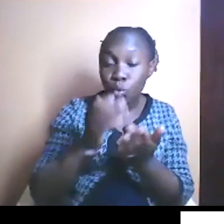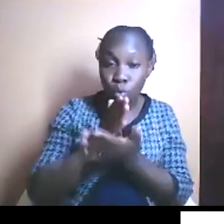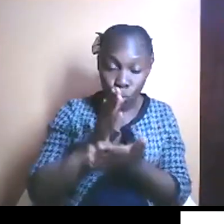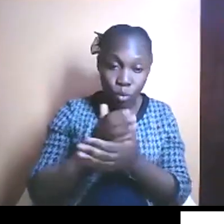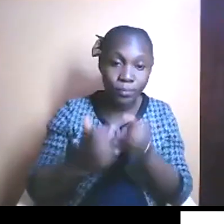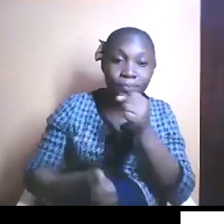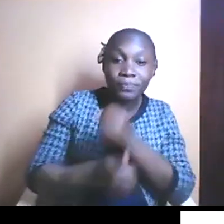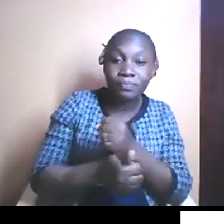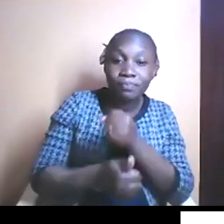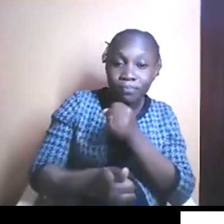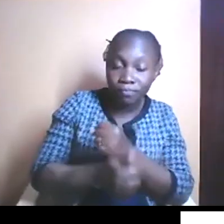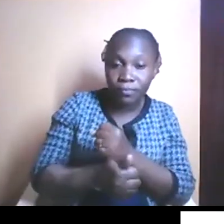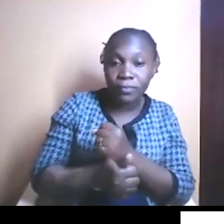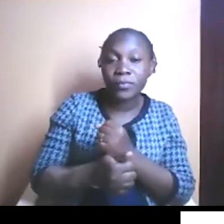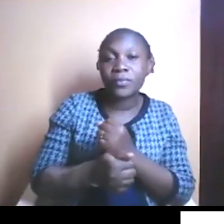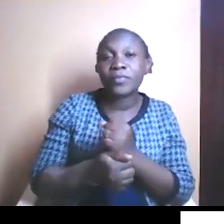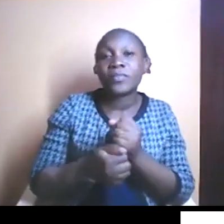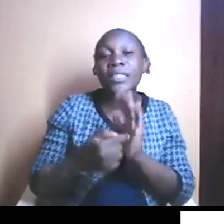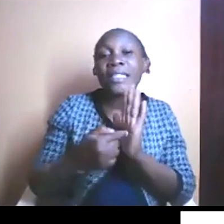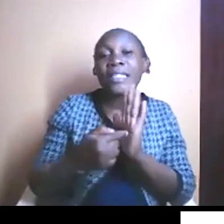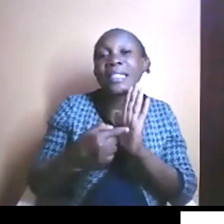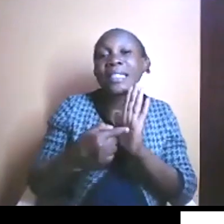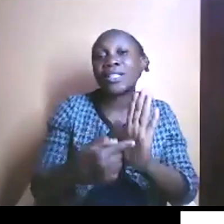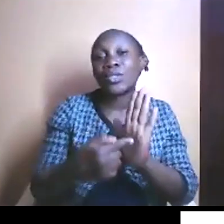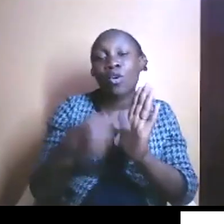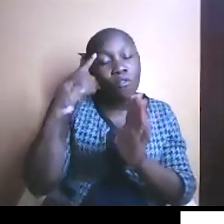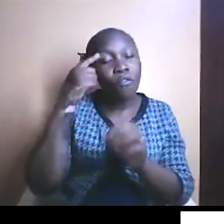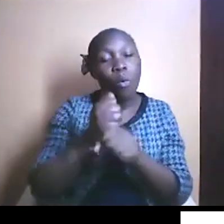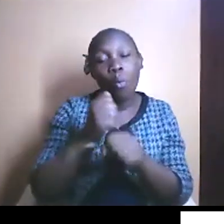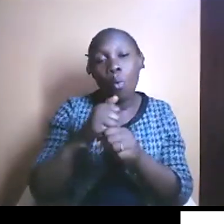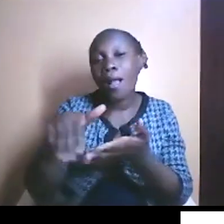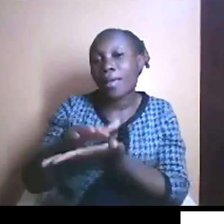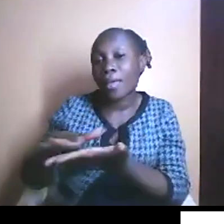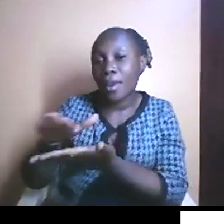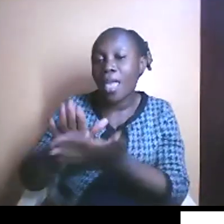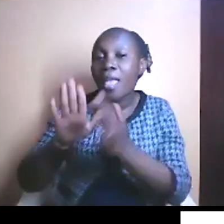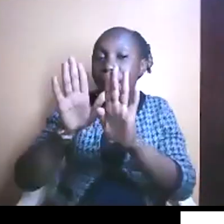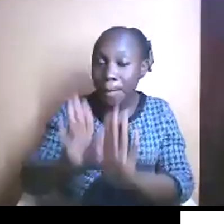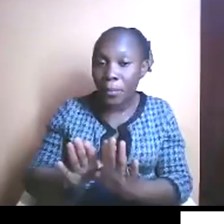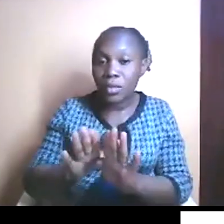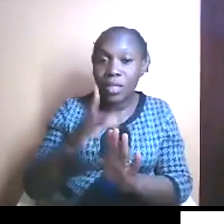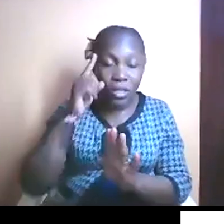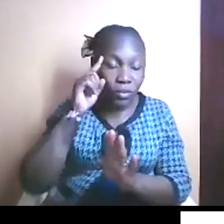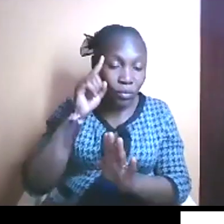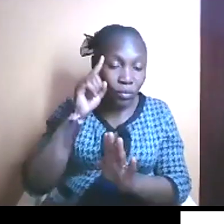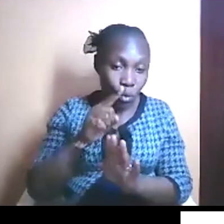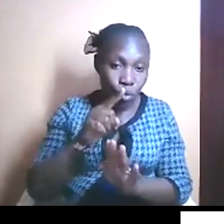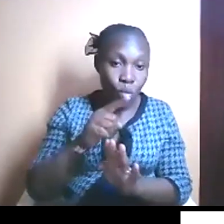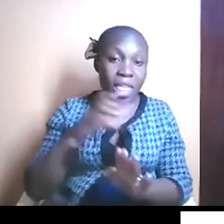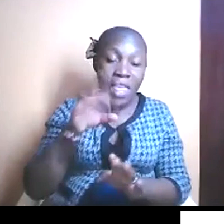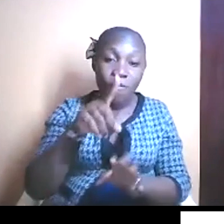toxicity signs of workplaces. And it's really important, if you are the employer, to really create clear